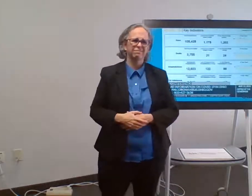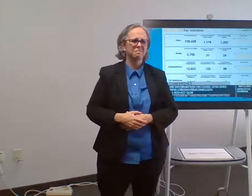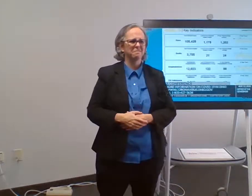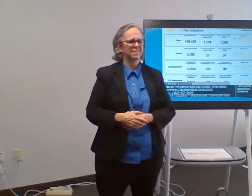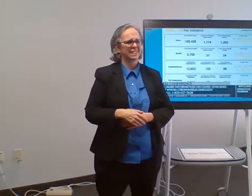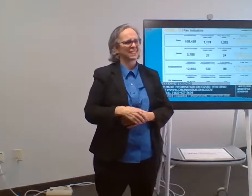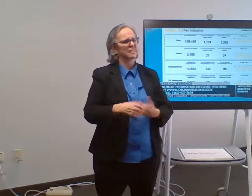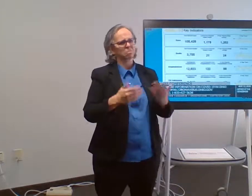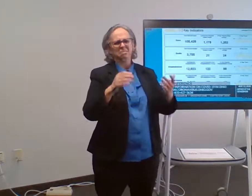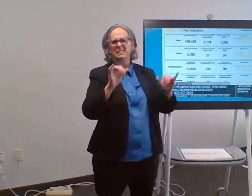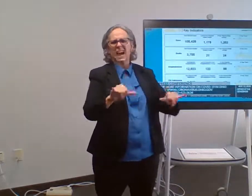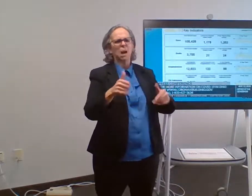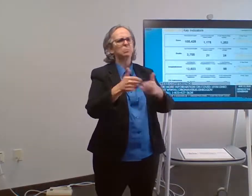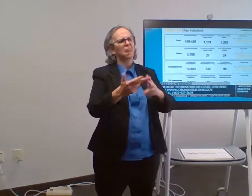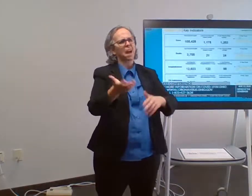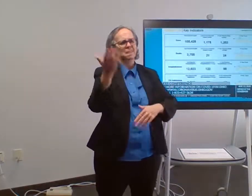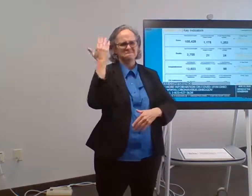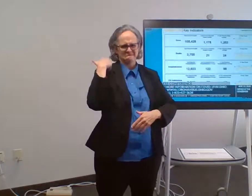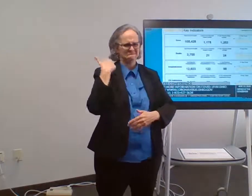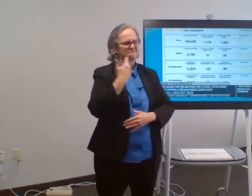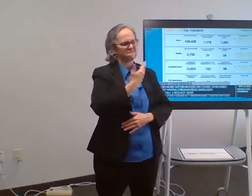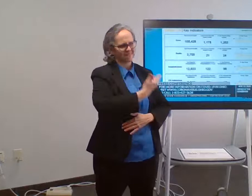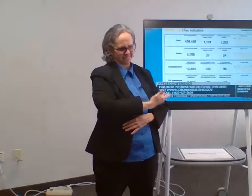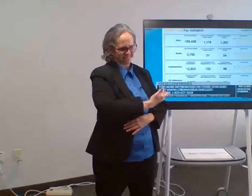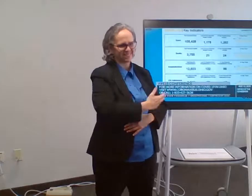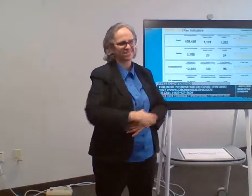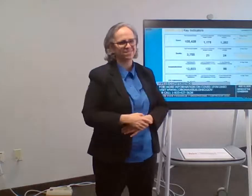our key indicators.